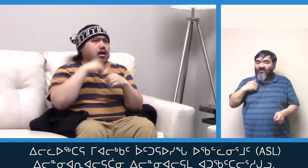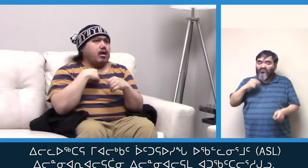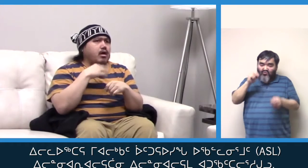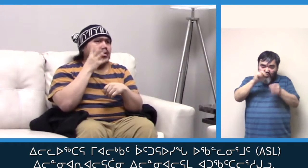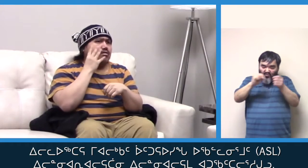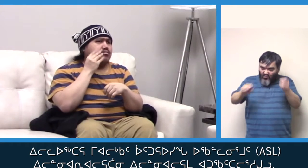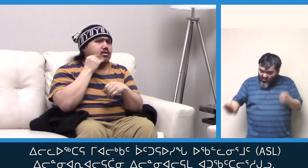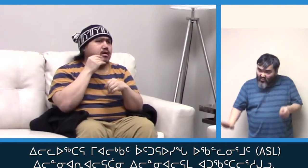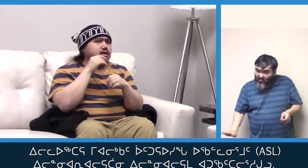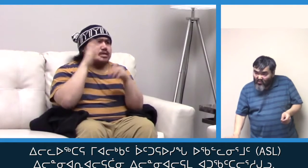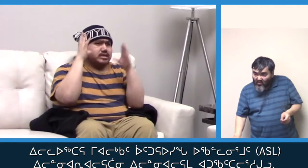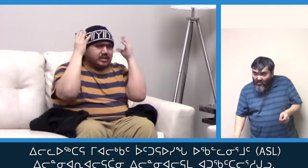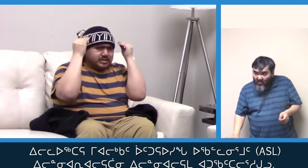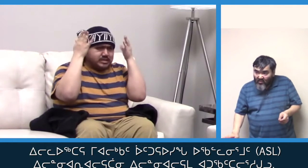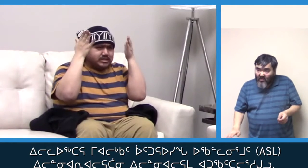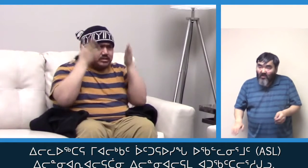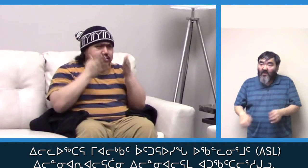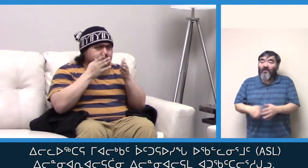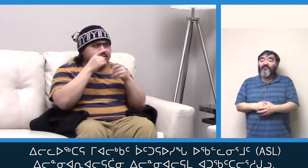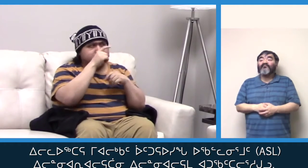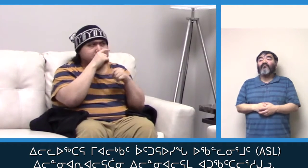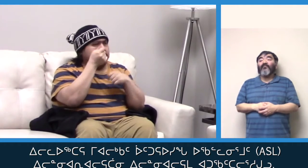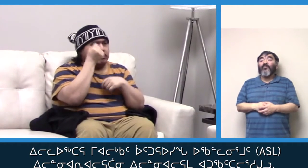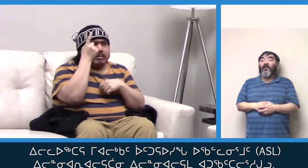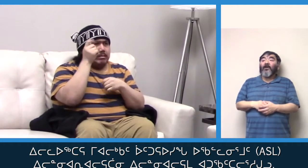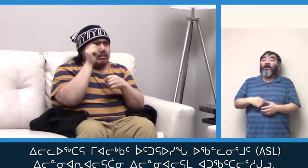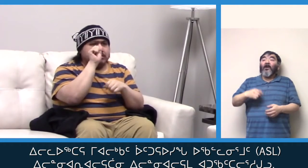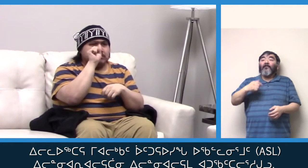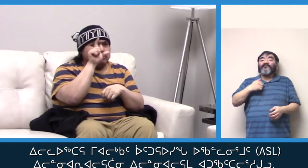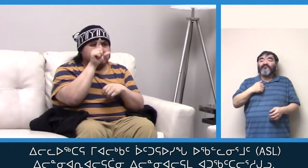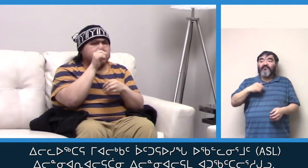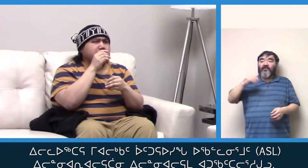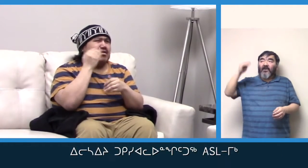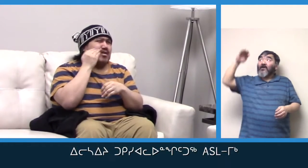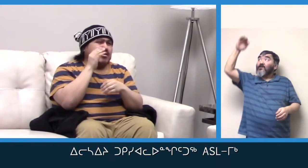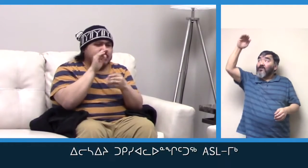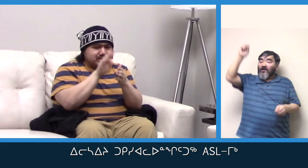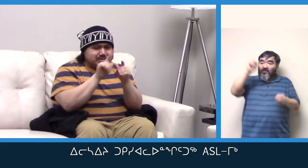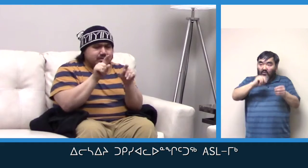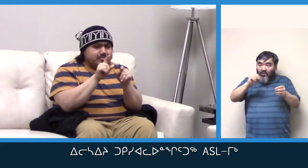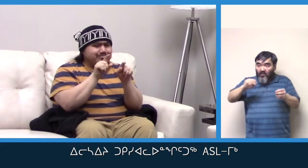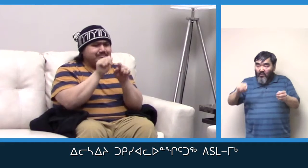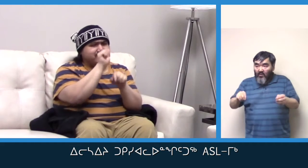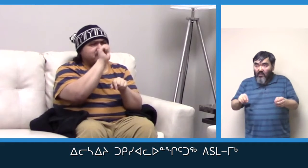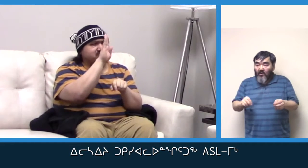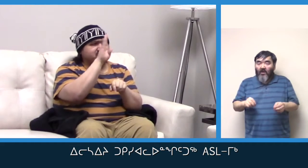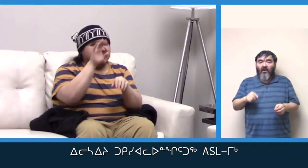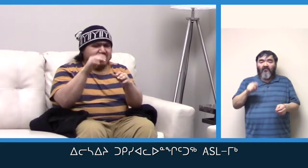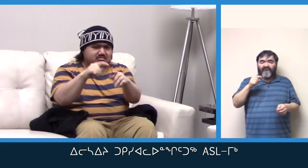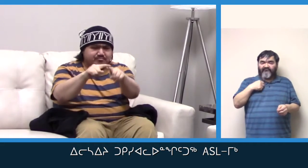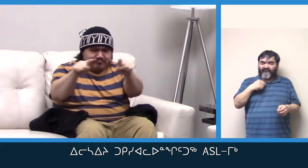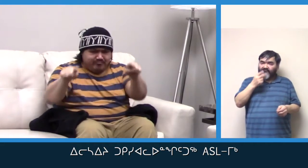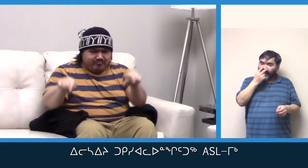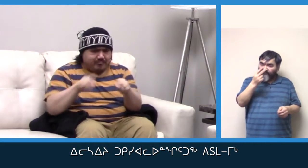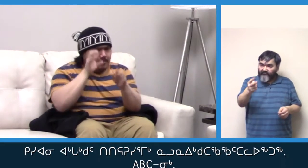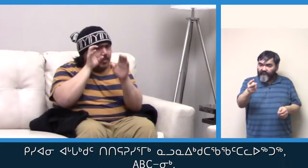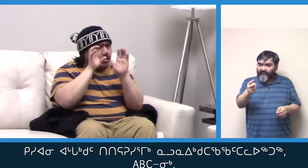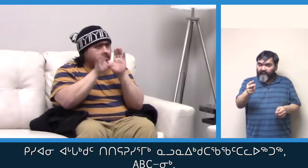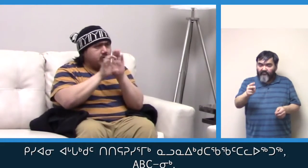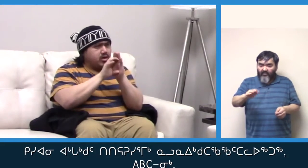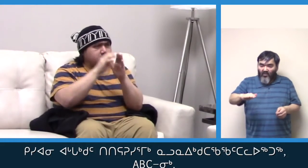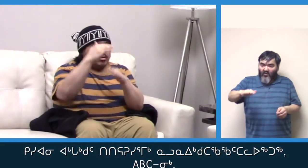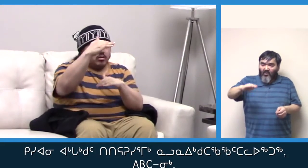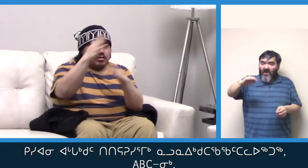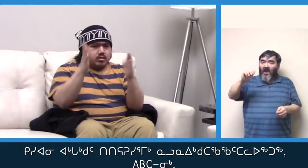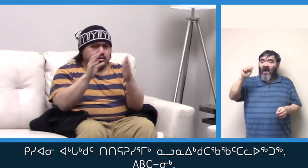and used that onward. The teacher didn't understand ASL. They had a